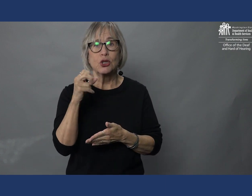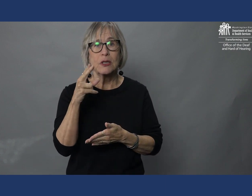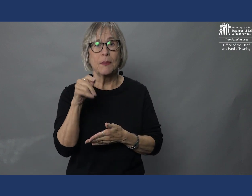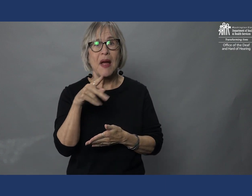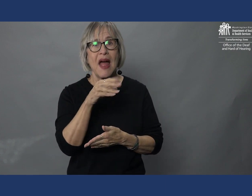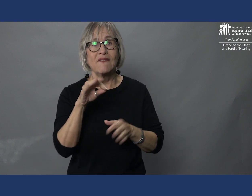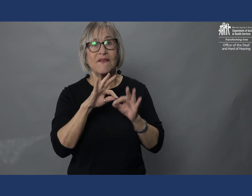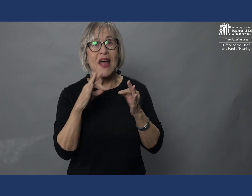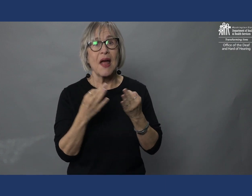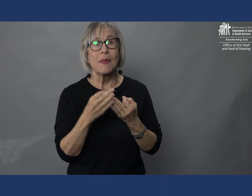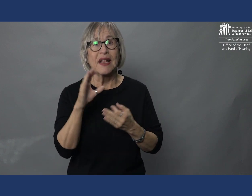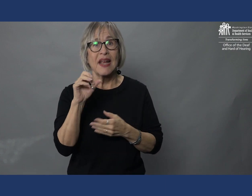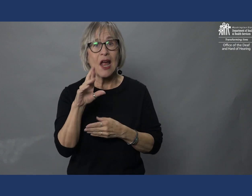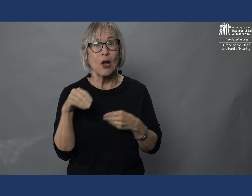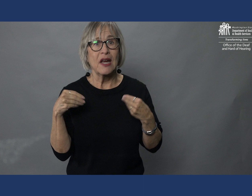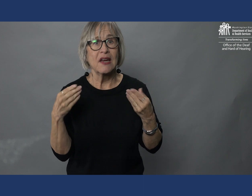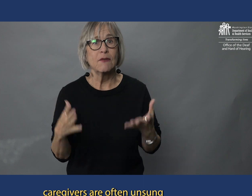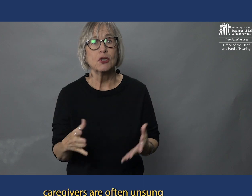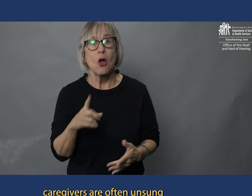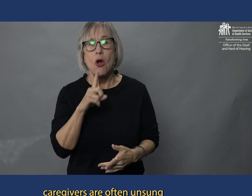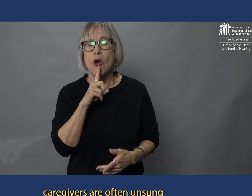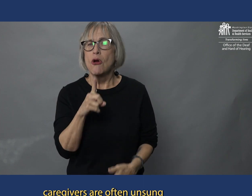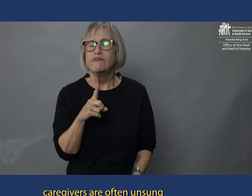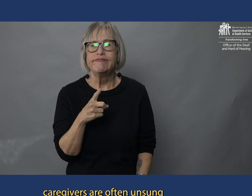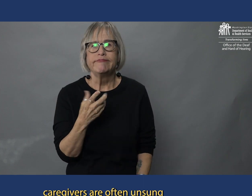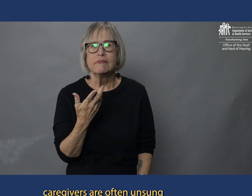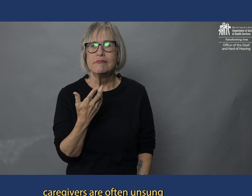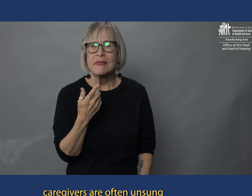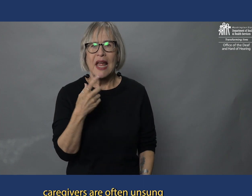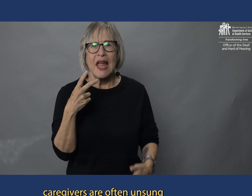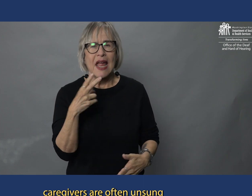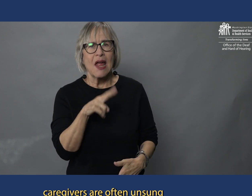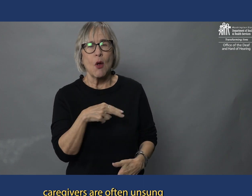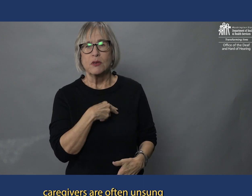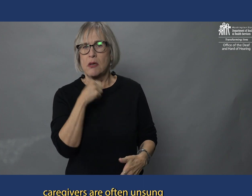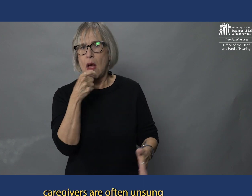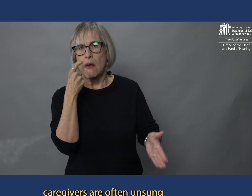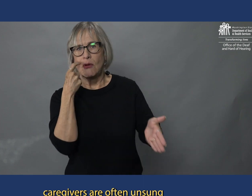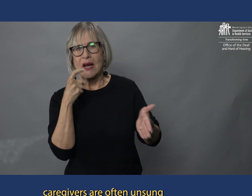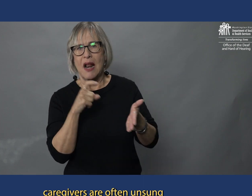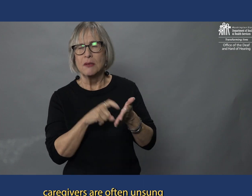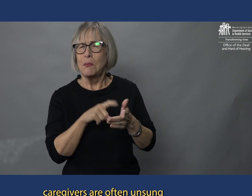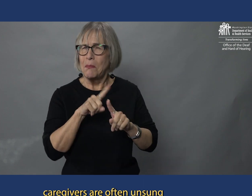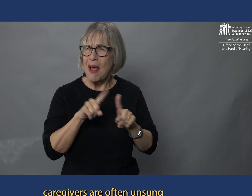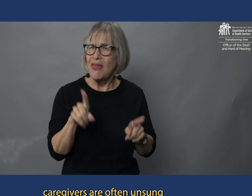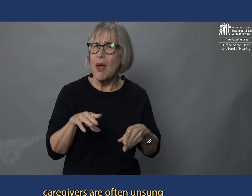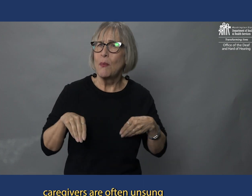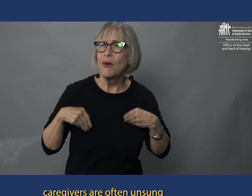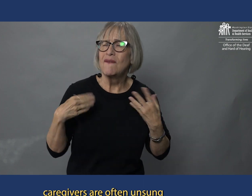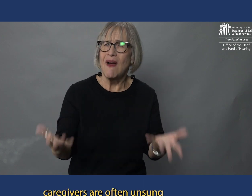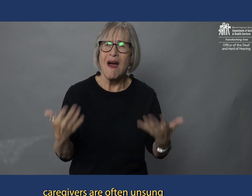we recognize that kinship and family caregivers are often unsung heroes who provide critical support and care to loved ones.